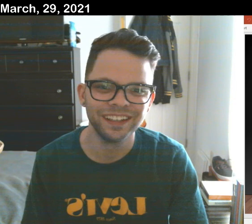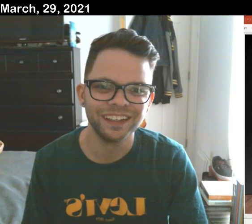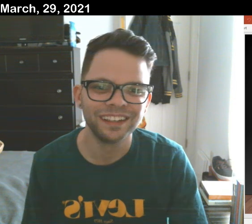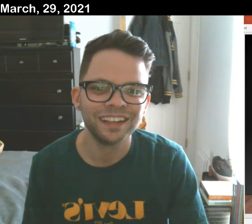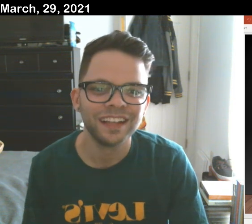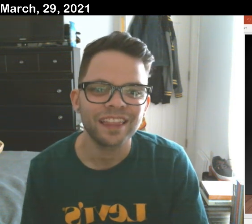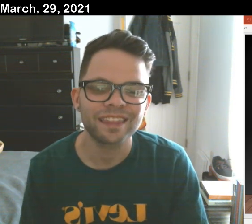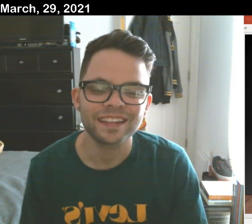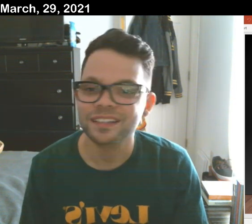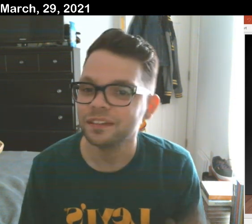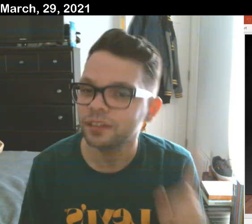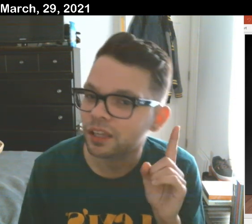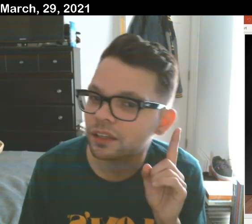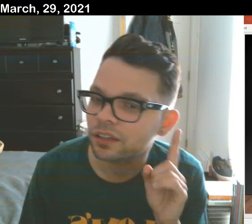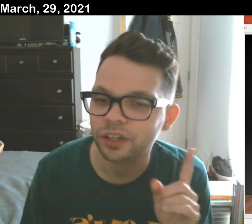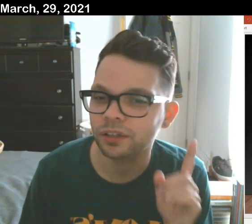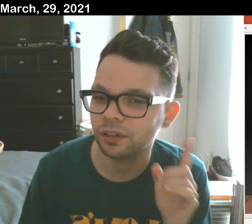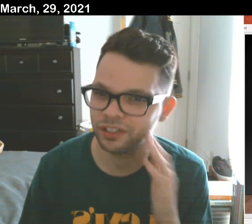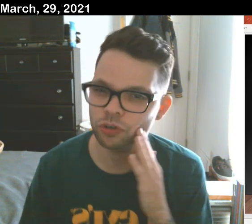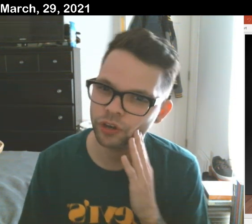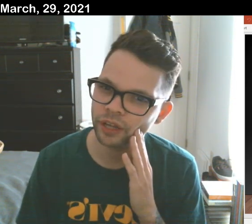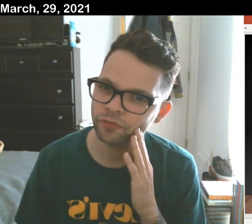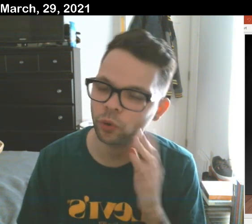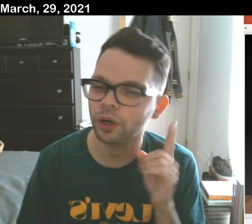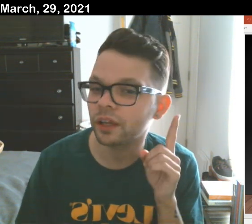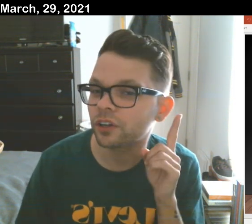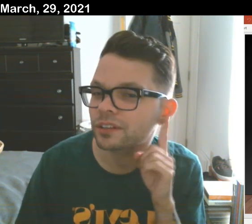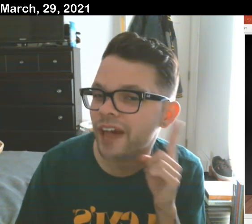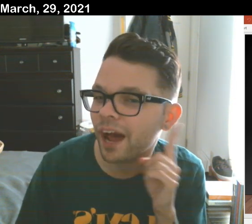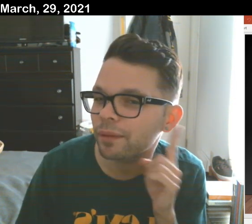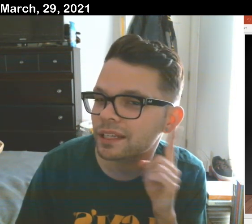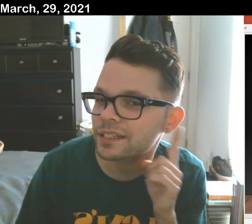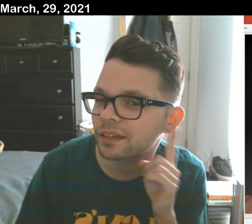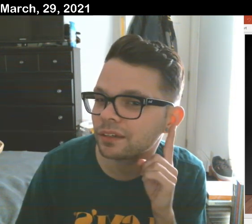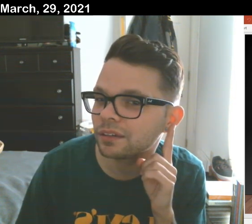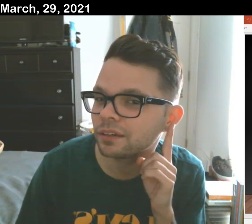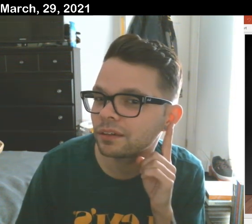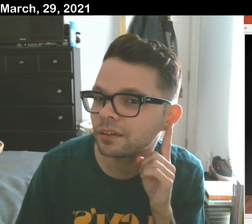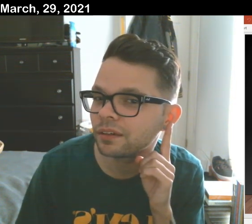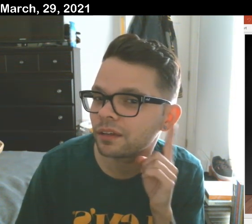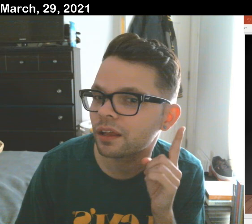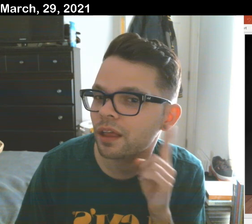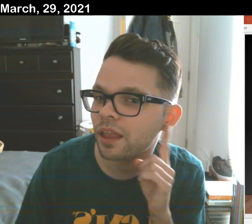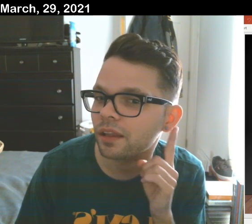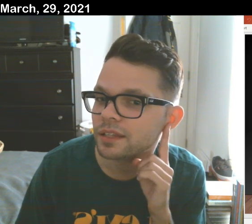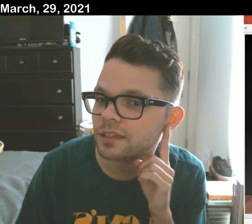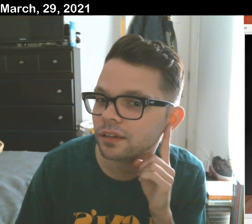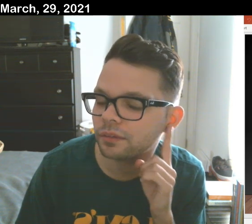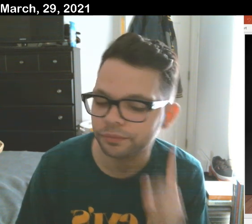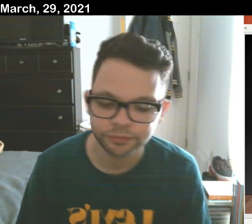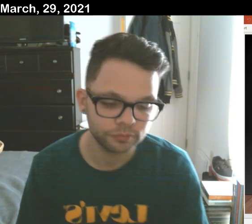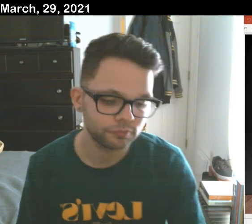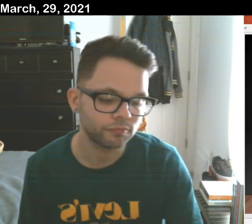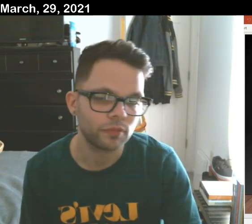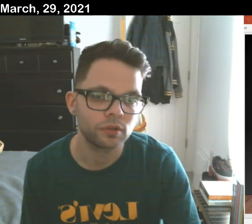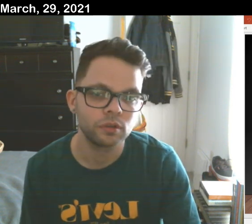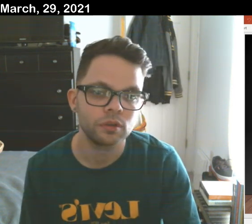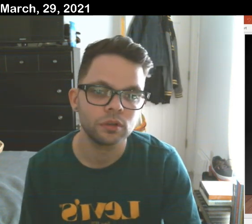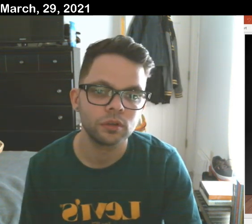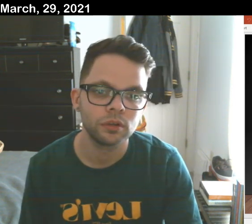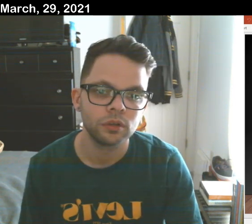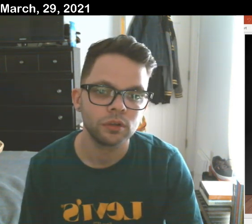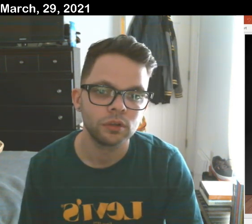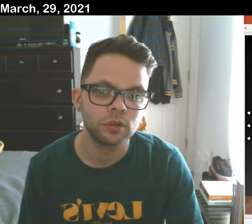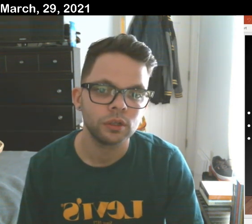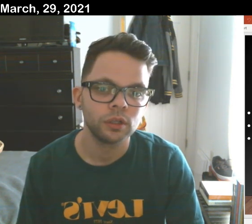sorry. Listen, you're going to tilt your head forward and you're going to tap, listen, listen.